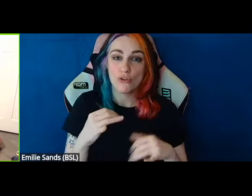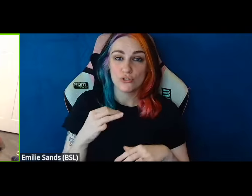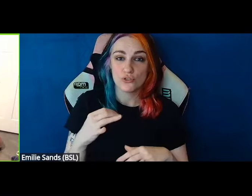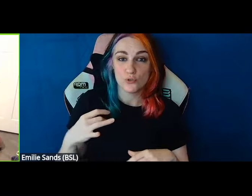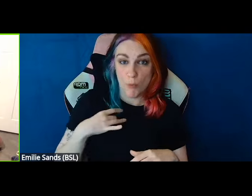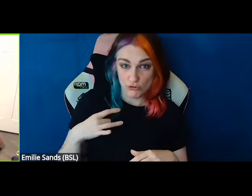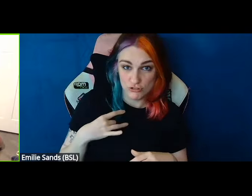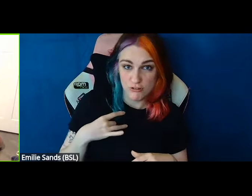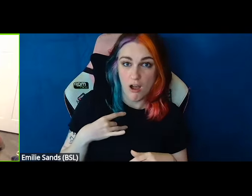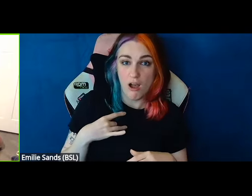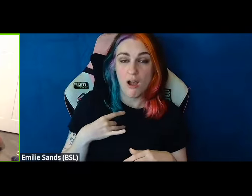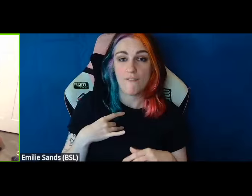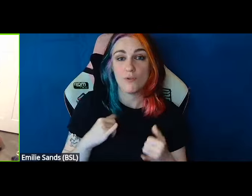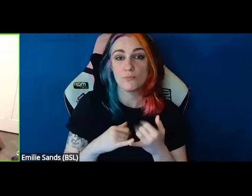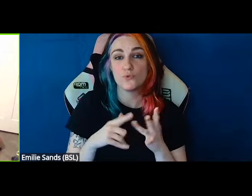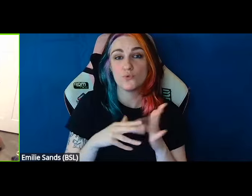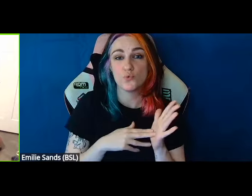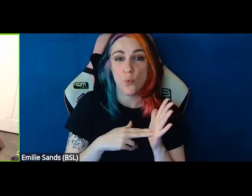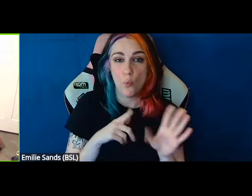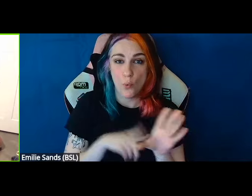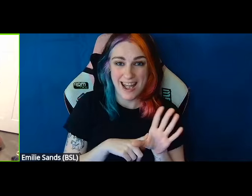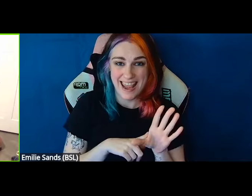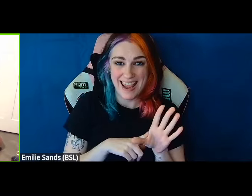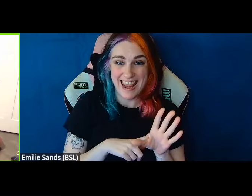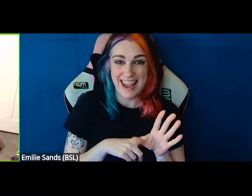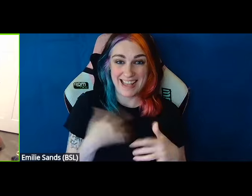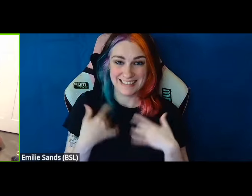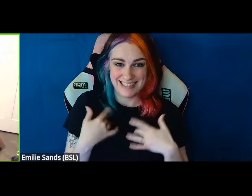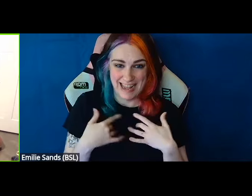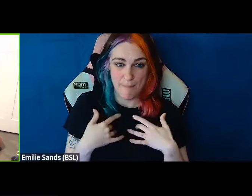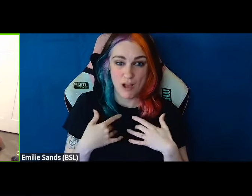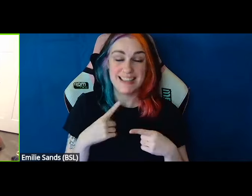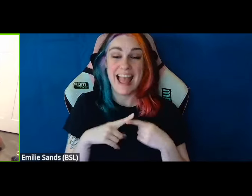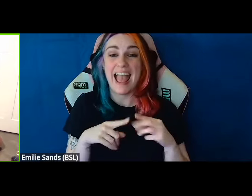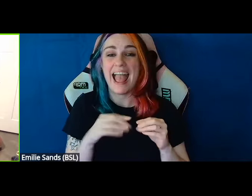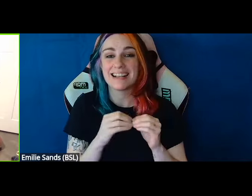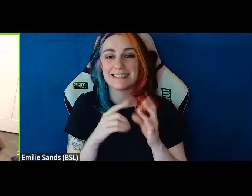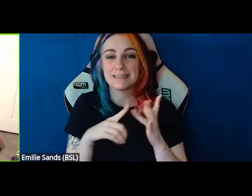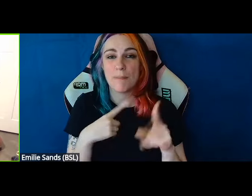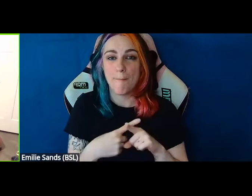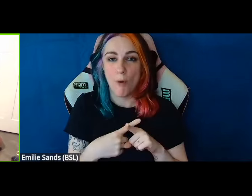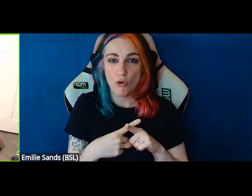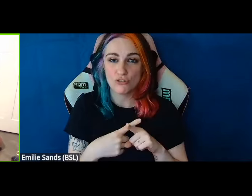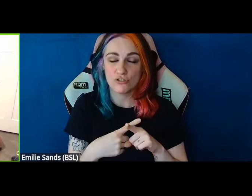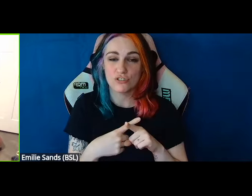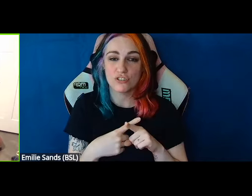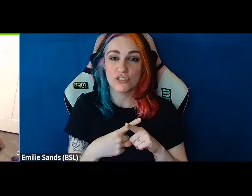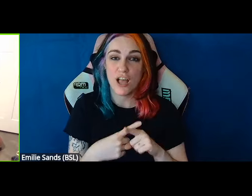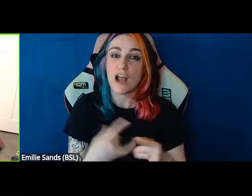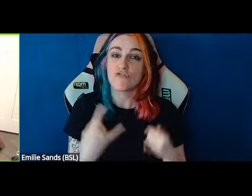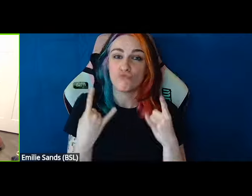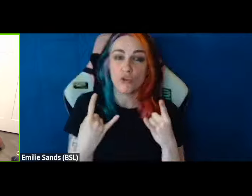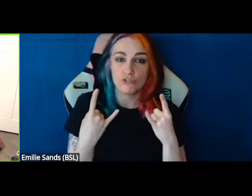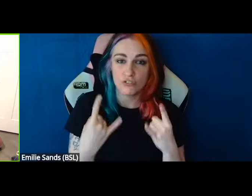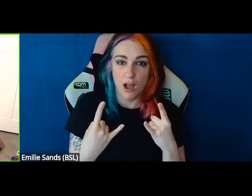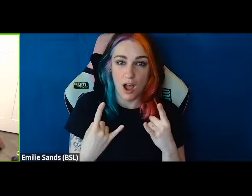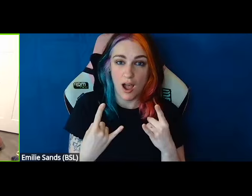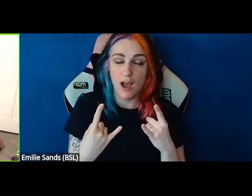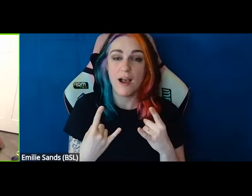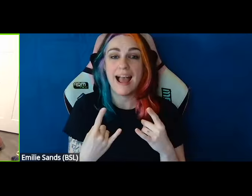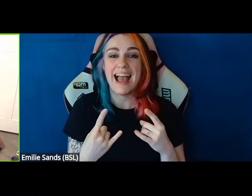Entertainment, our silver sponsors of Xbox and Rockstar, and our bronze sponsors of